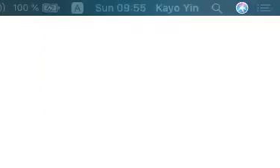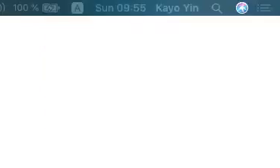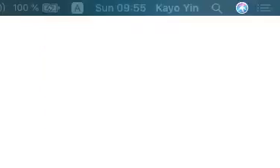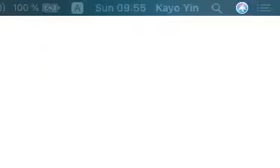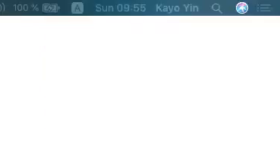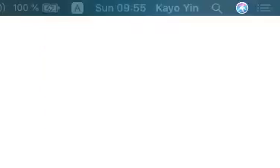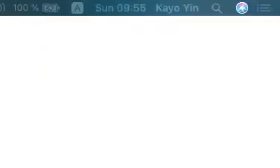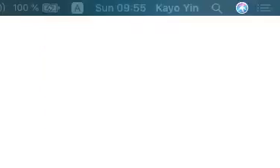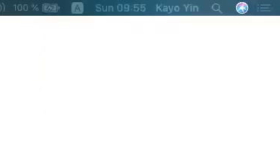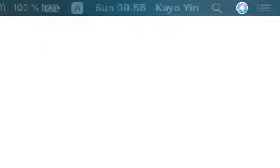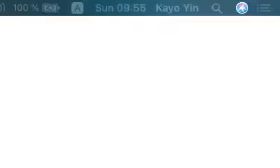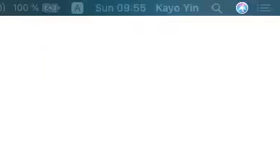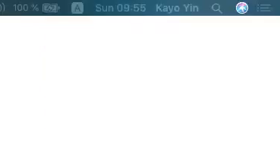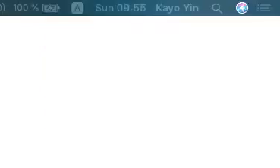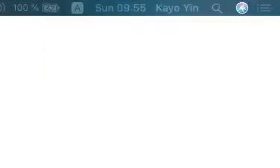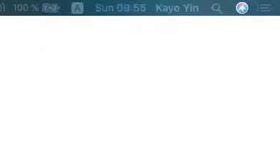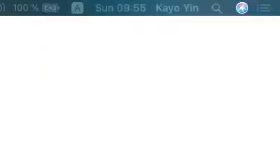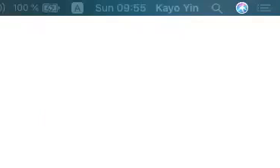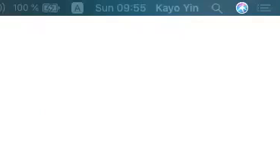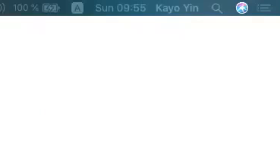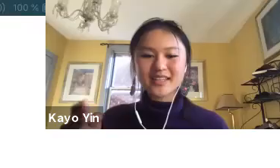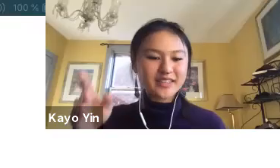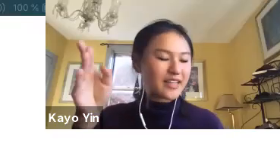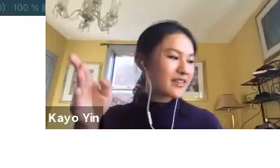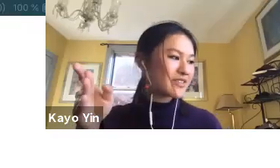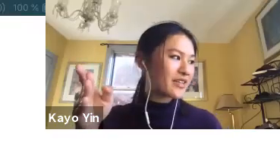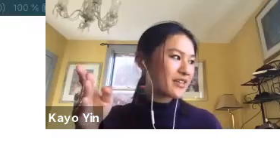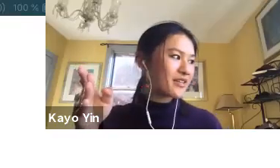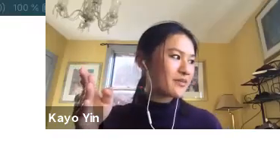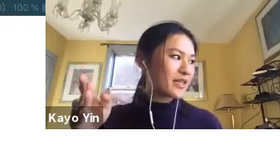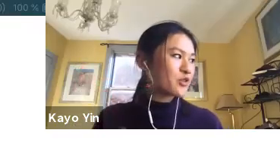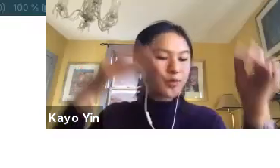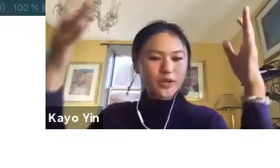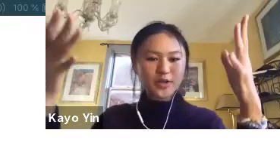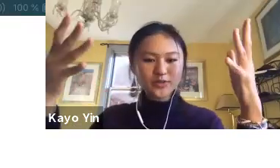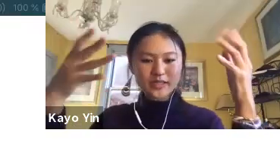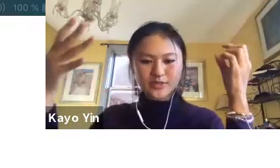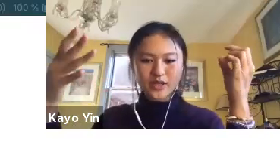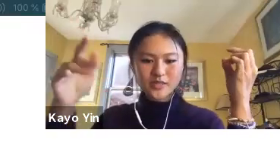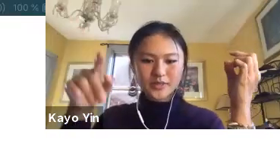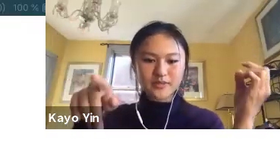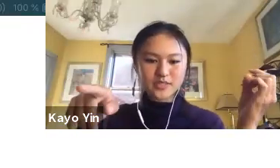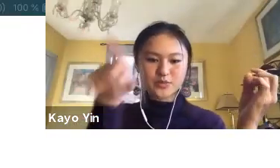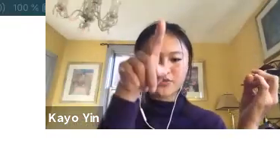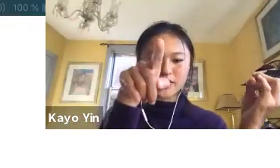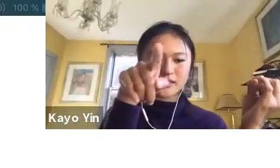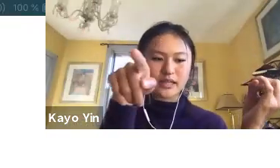Like, let's say like there's like tomorrow